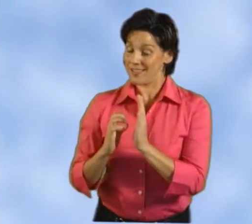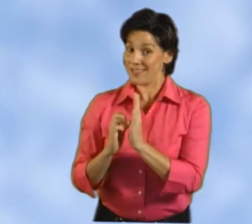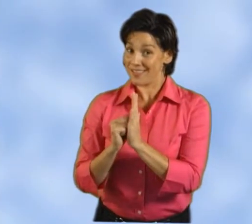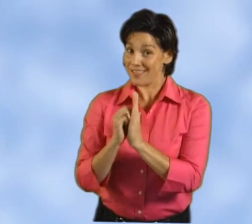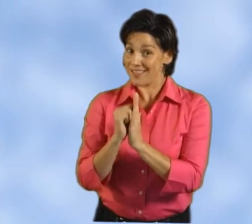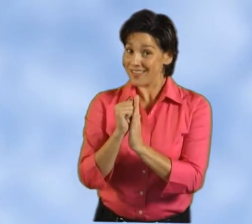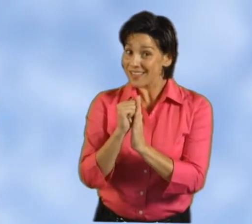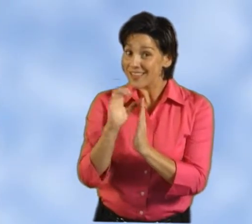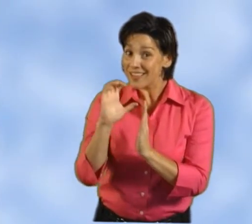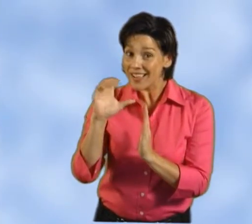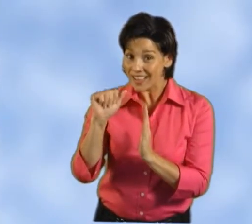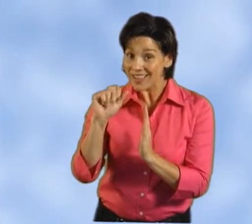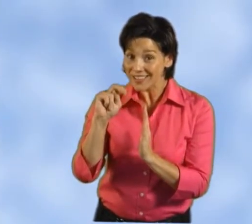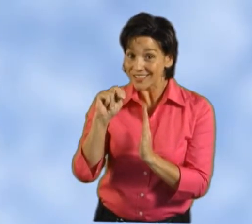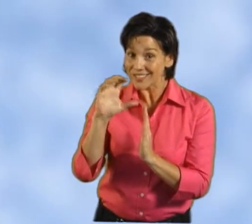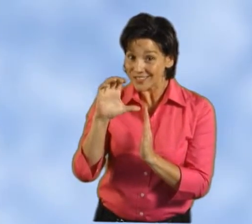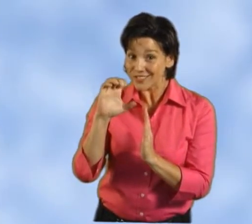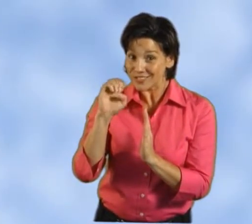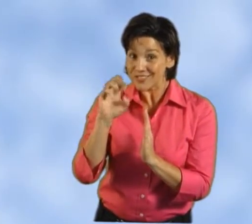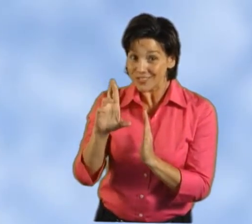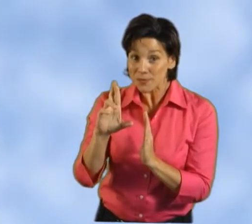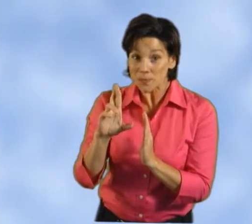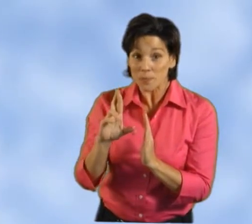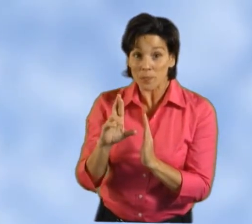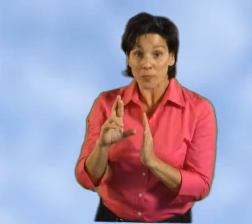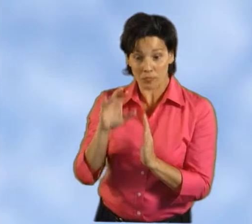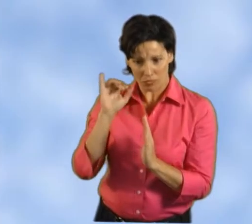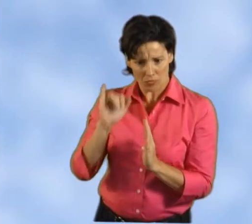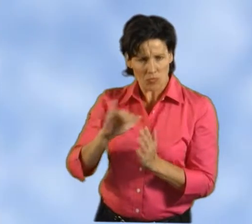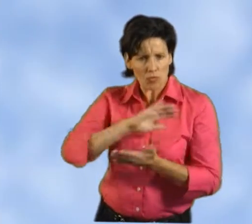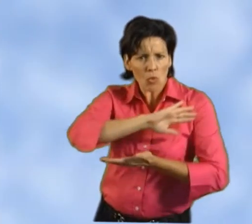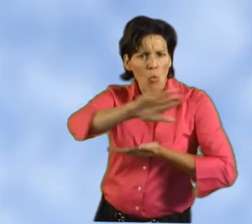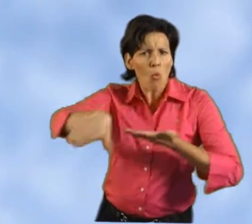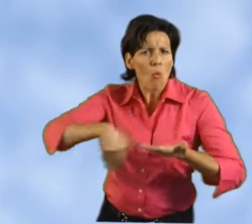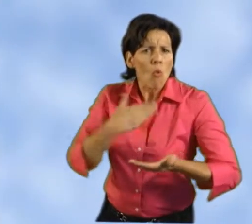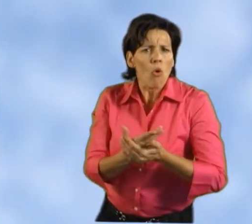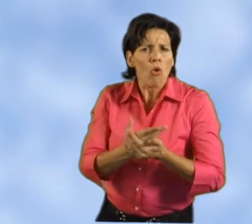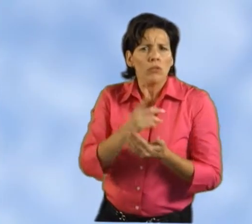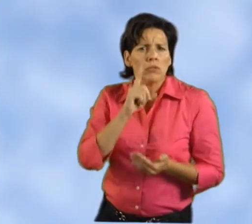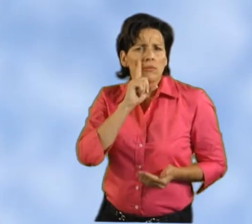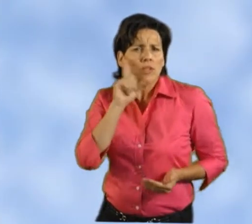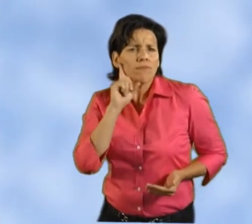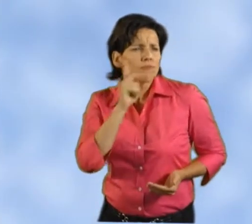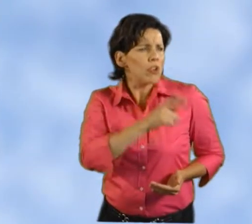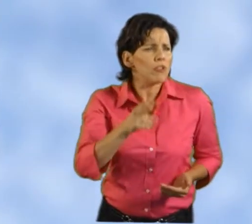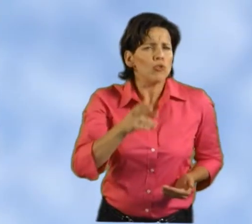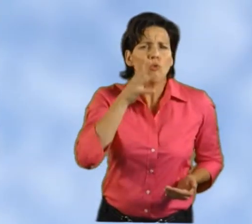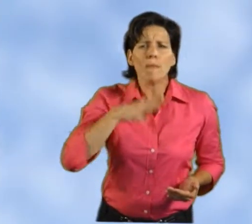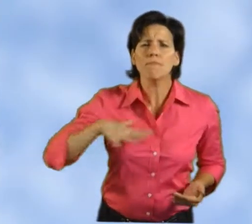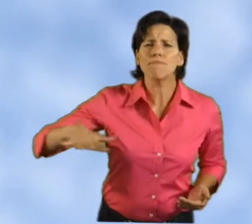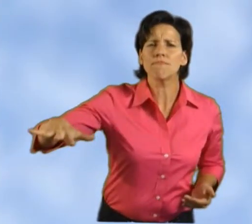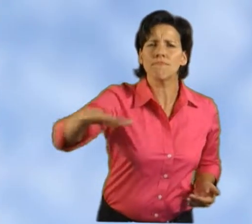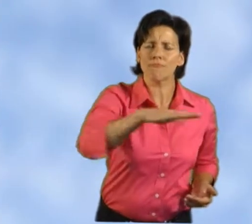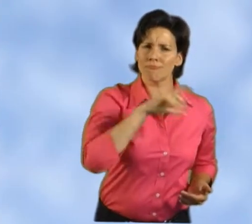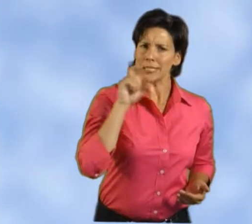We hope that this DVD will help you to have better communication with your doctor.